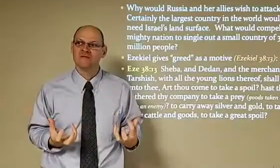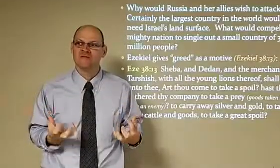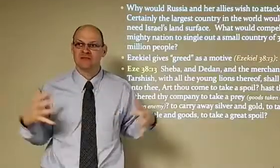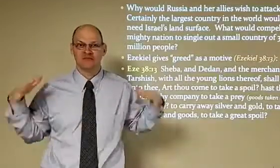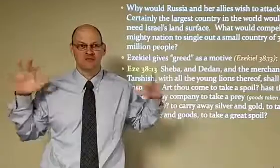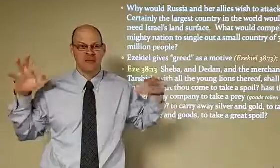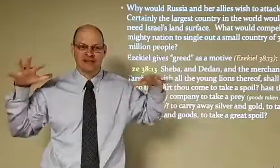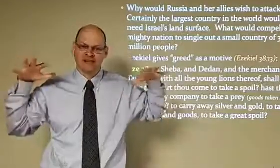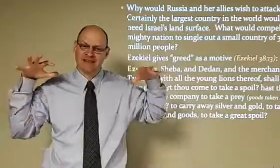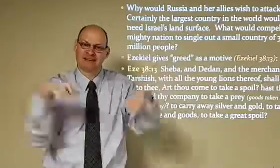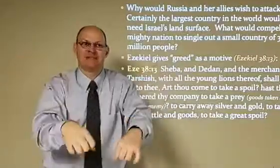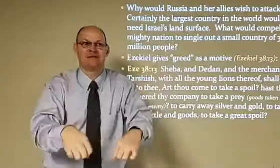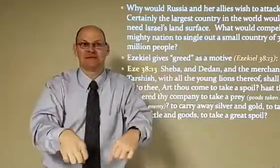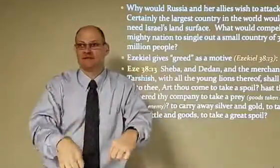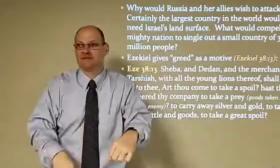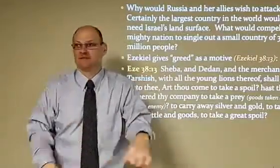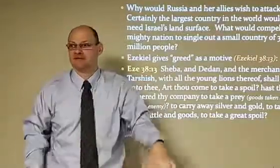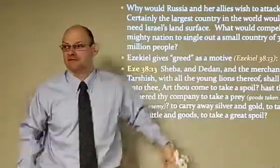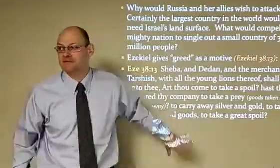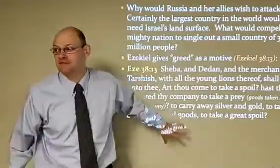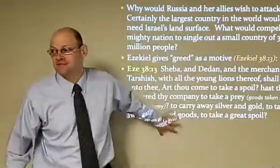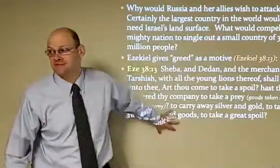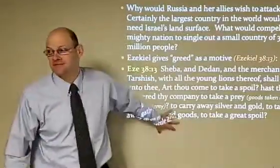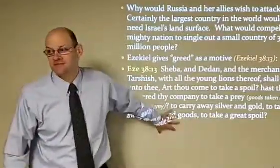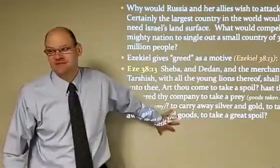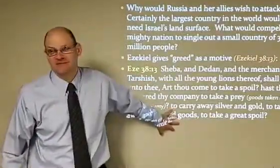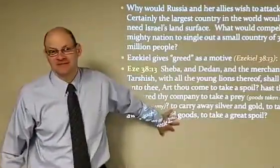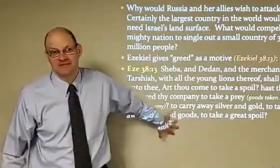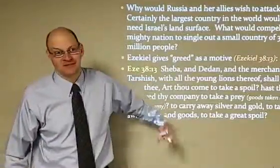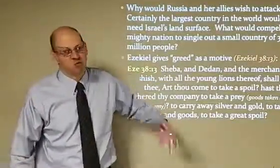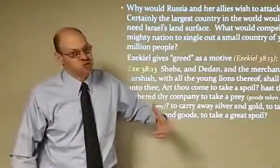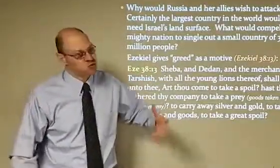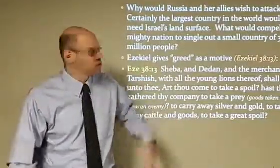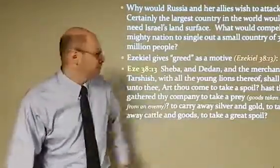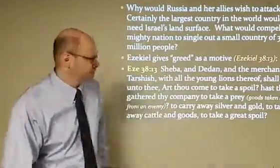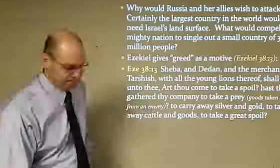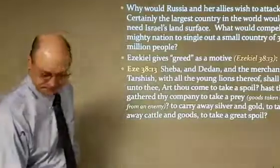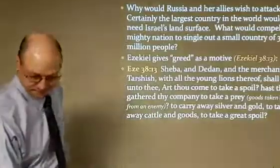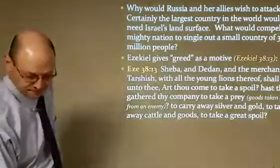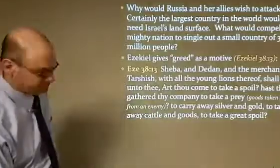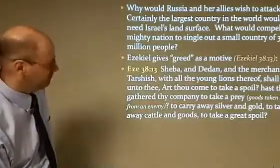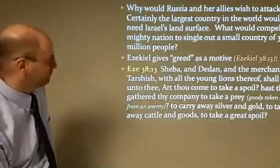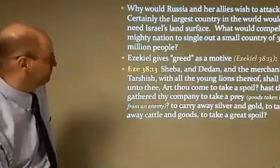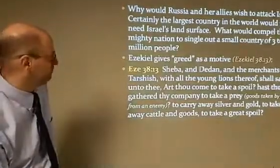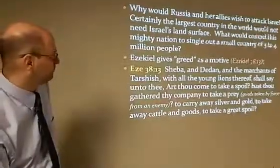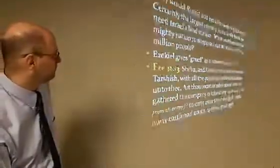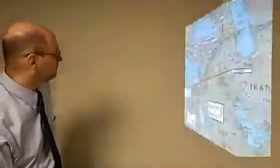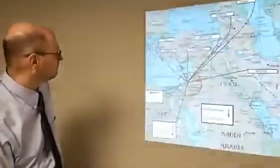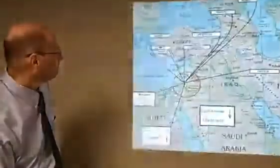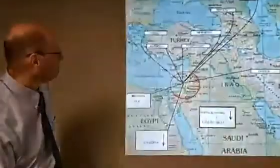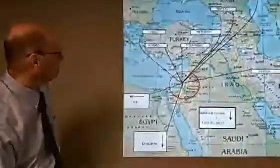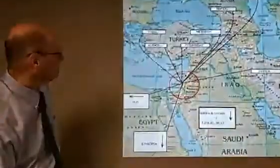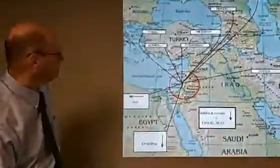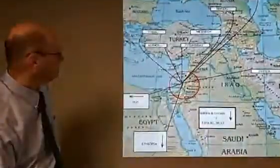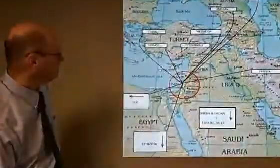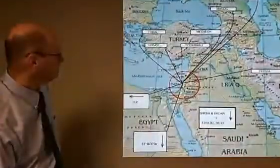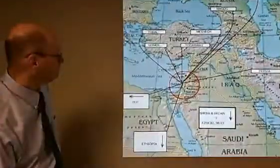And it's a very desirous thing for poor, you know, countries that don't have as much. They want